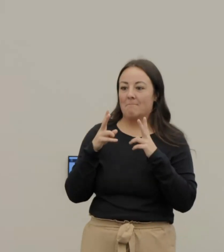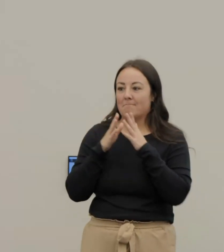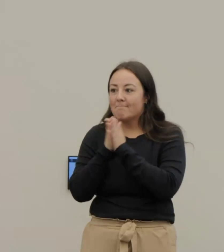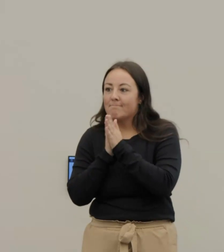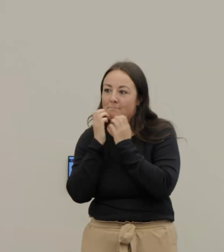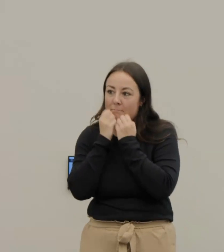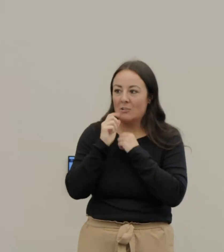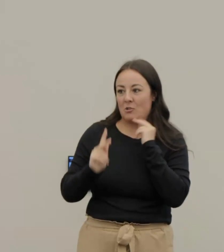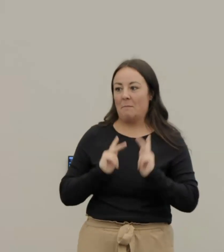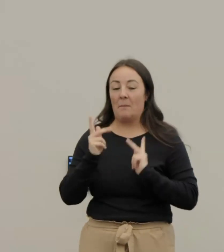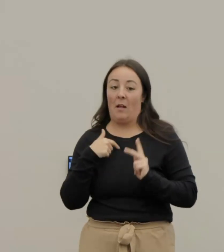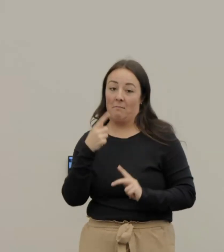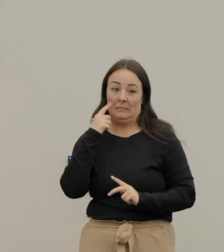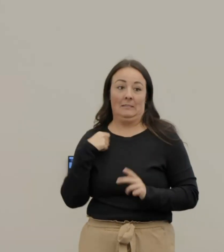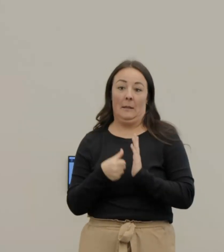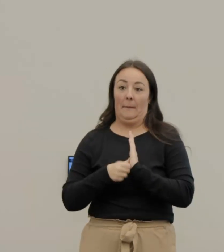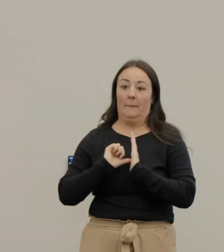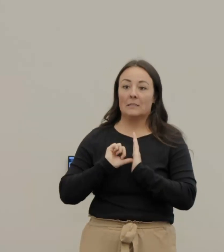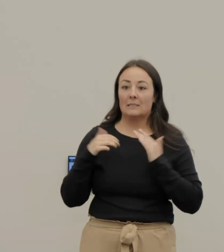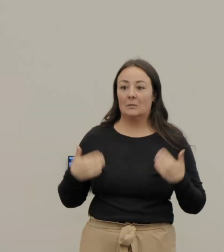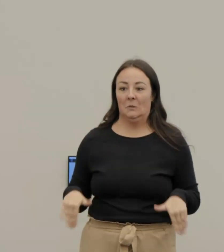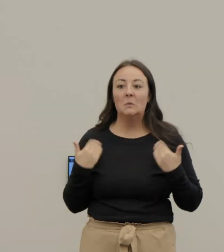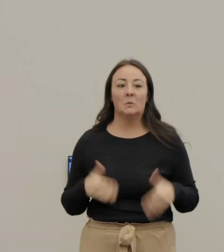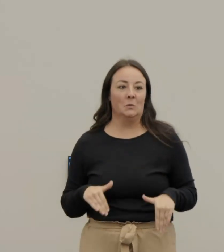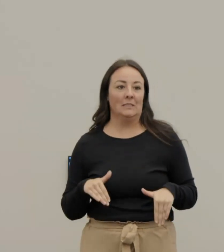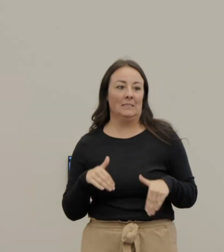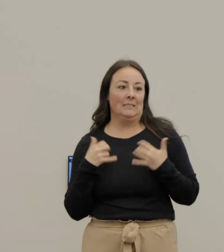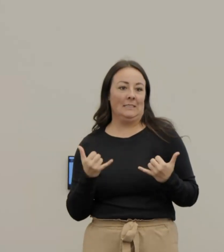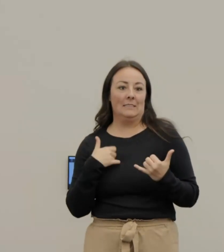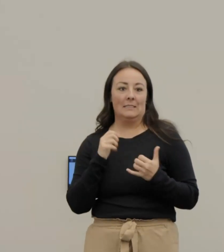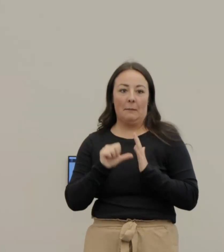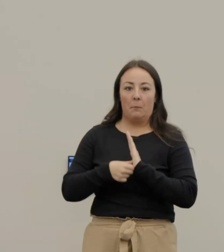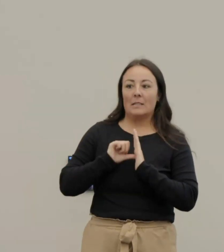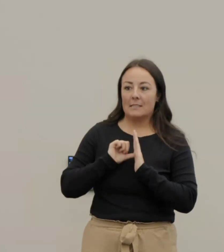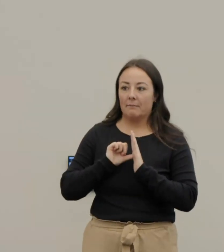think this is an impressive event. This is impressive participation.